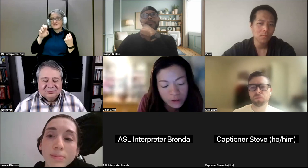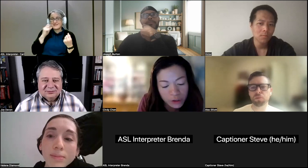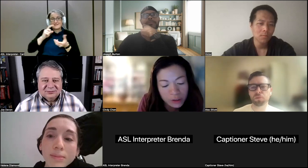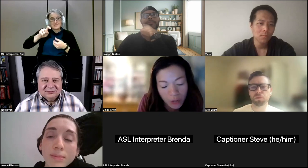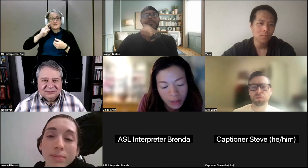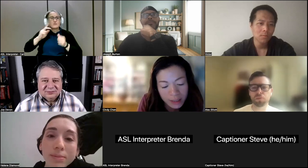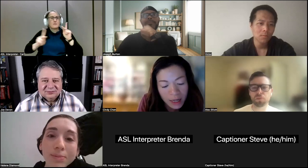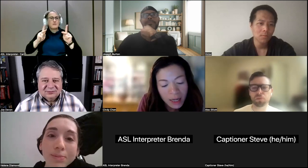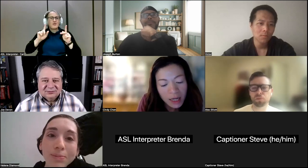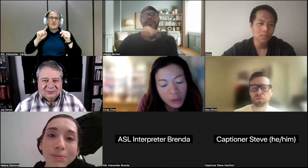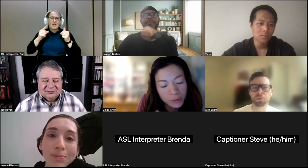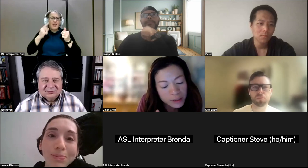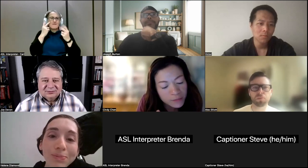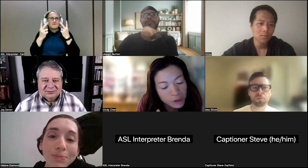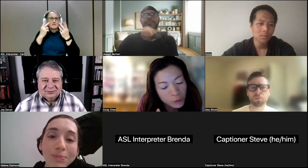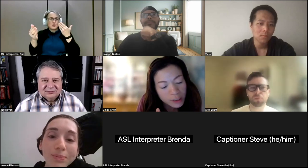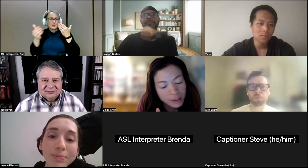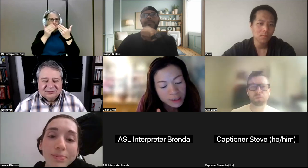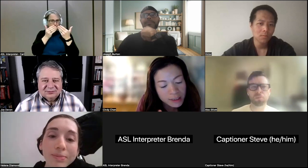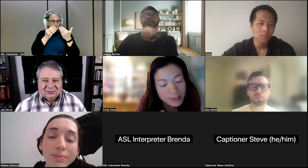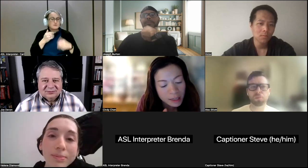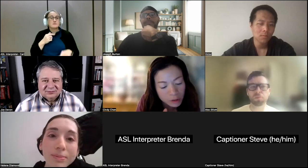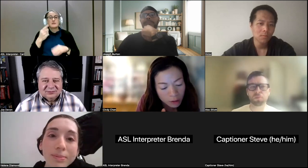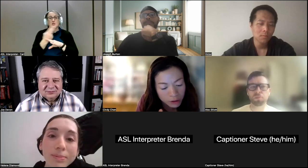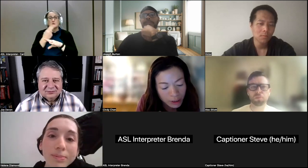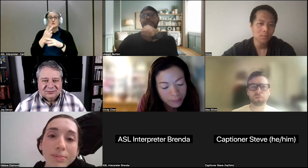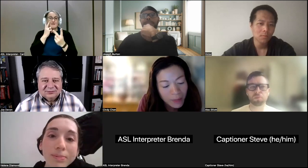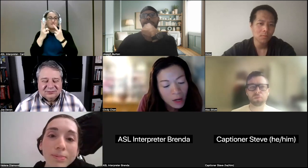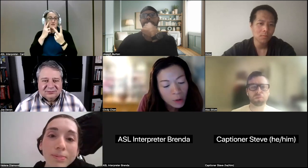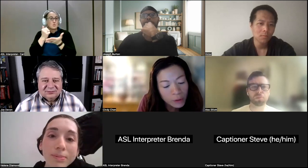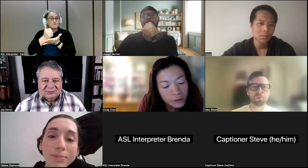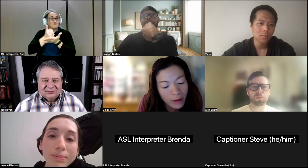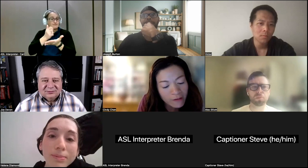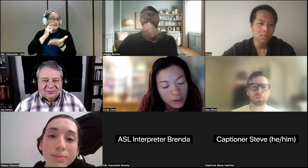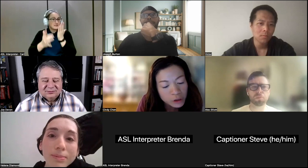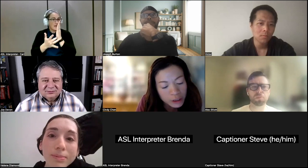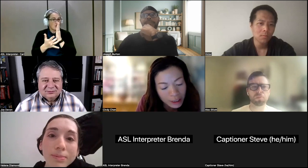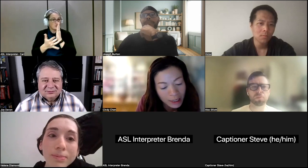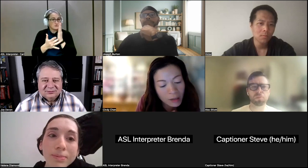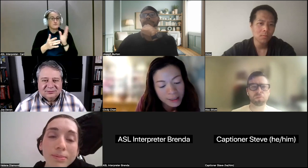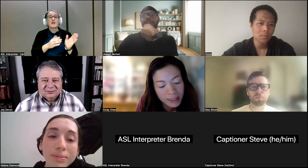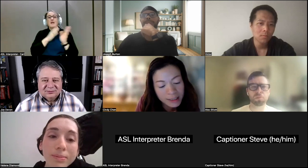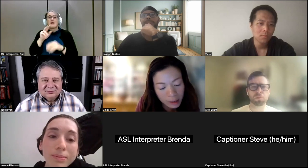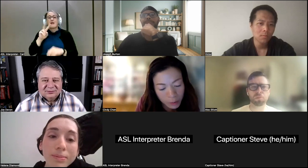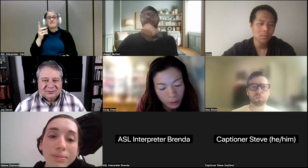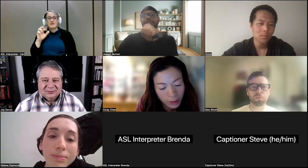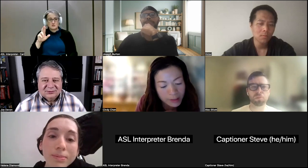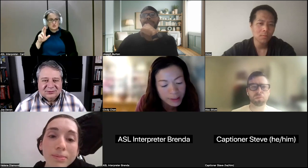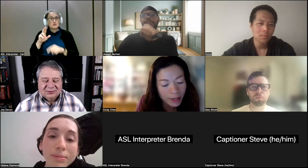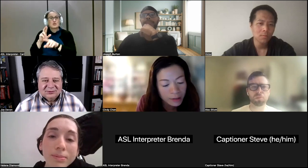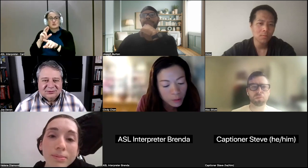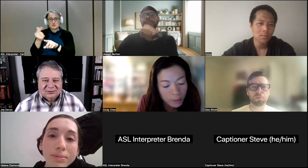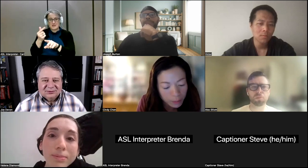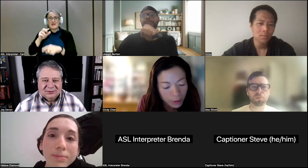with vision loss. He uses visual assistance technology. We also have Victor G, LCSW. He is